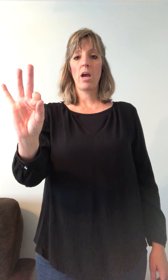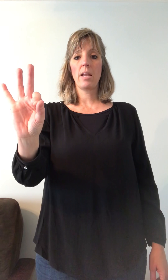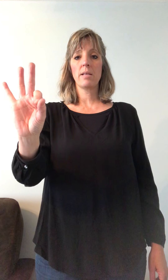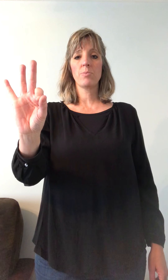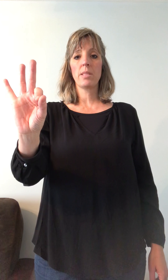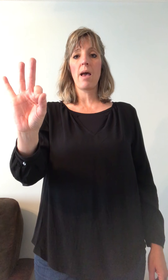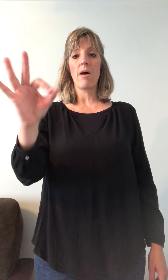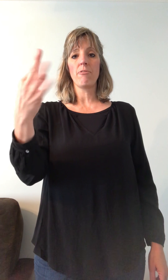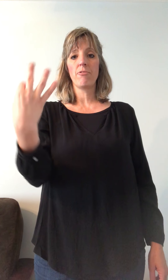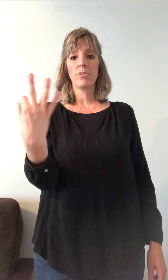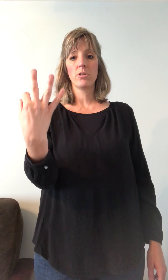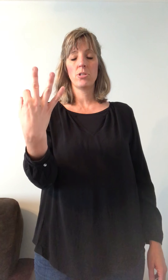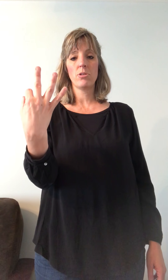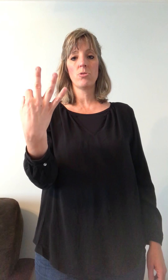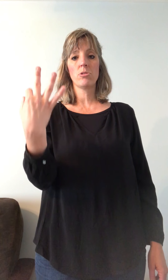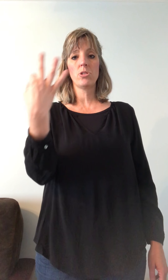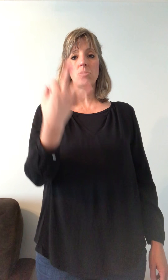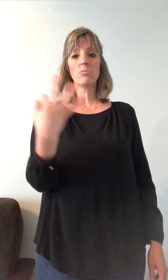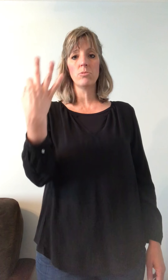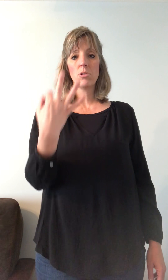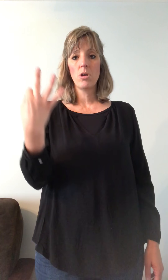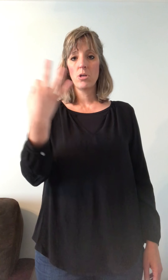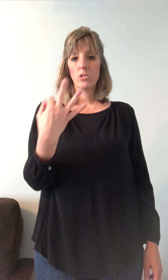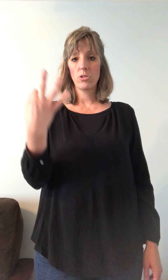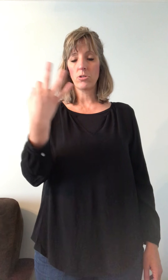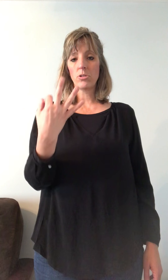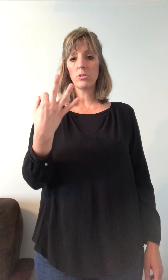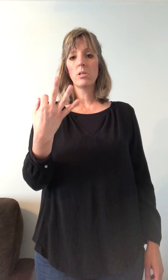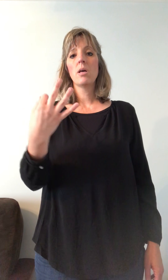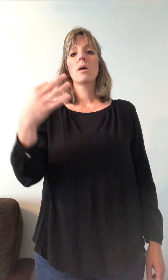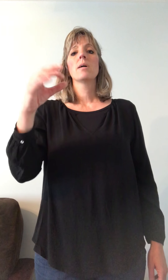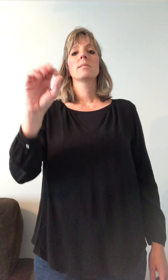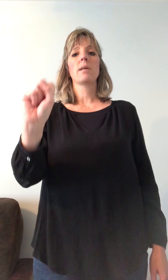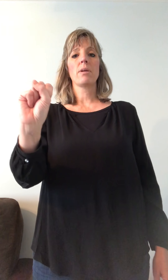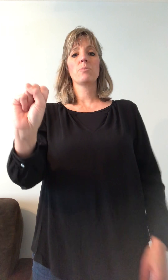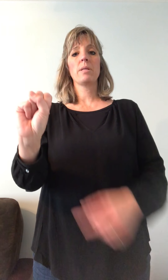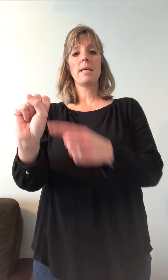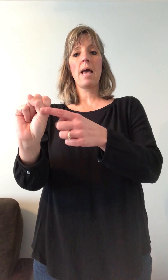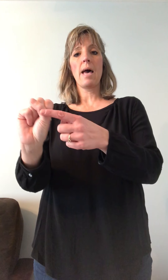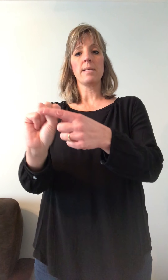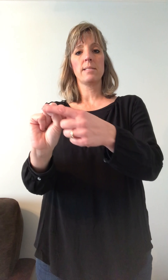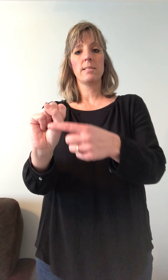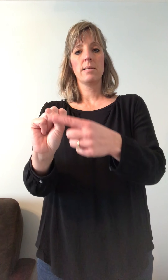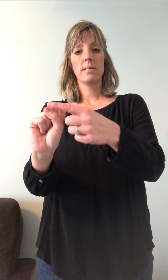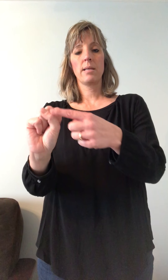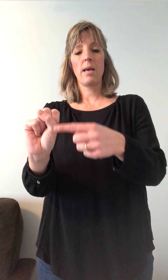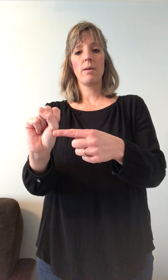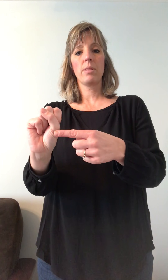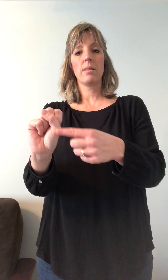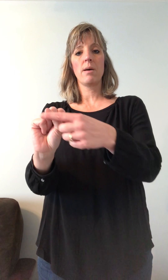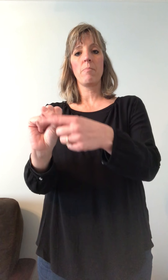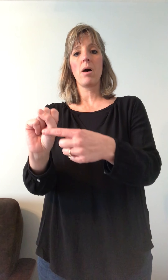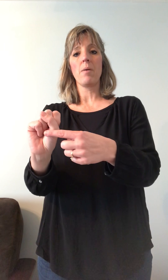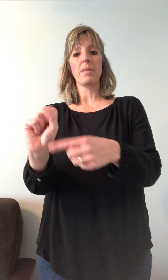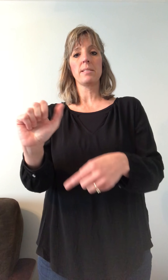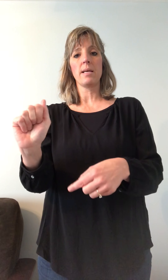Friday is with a F. Turn it towards you. Circle. Saturday is with the S. Okay, with a thumb up. That's an S.